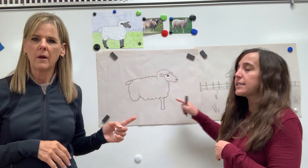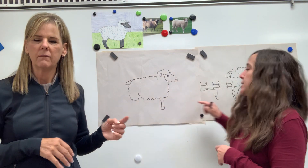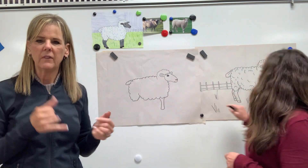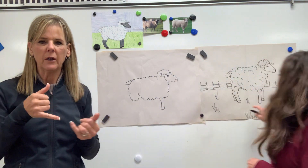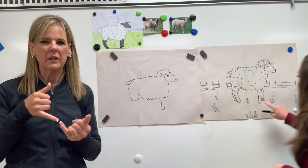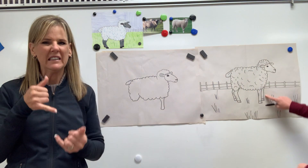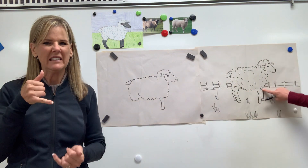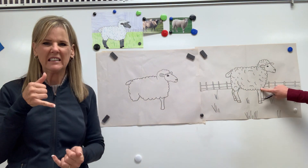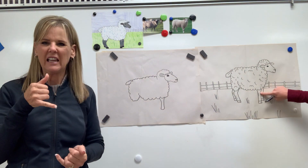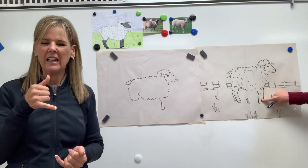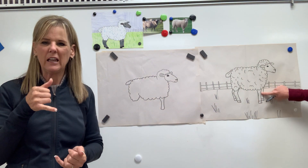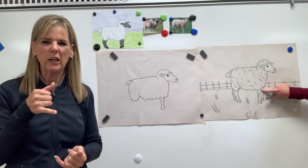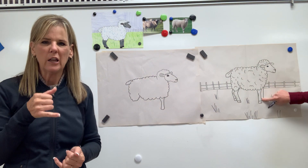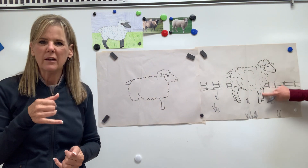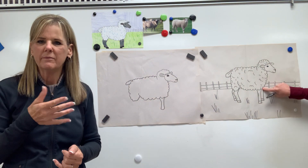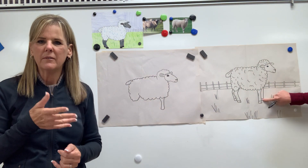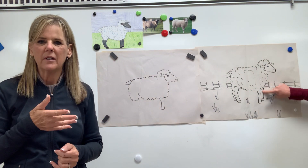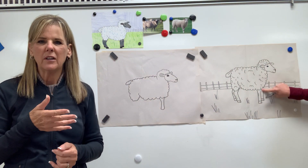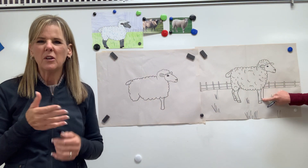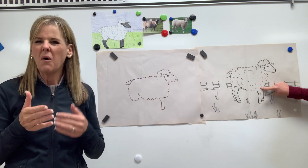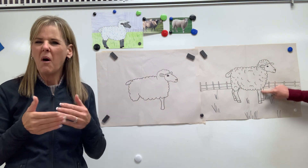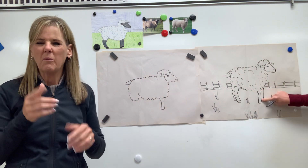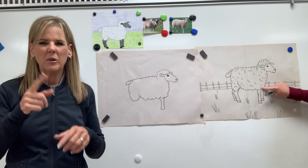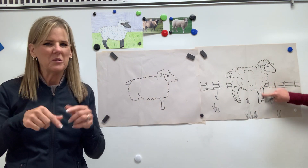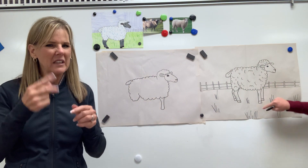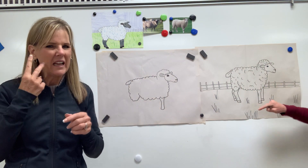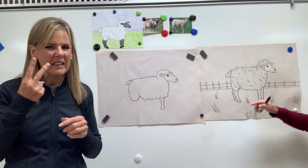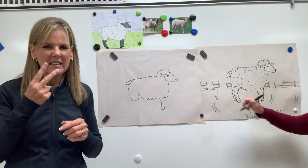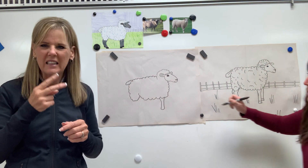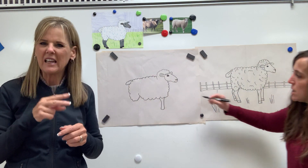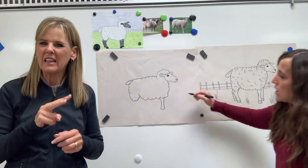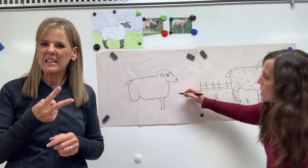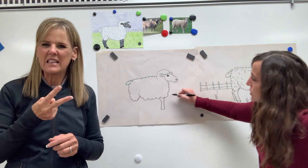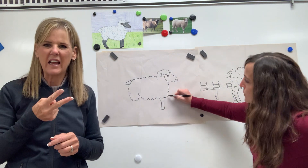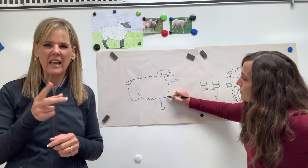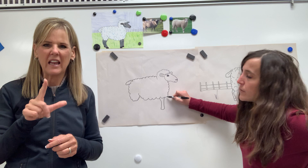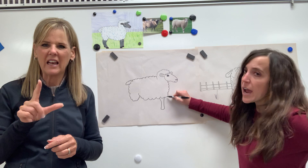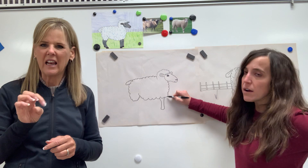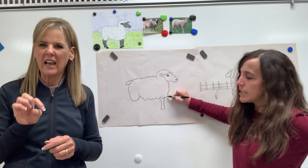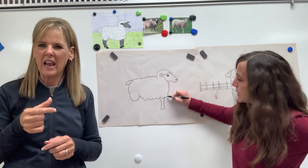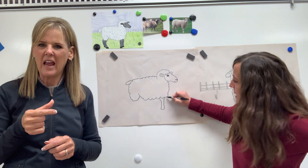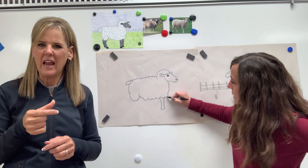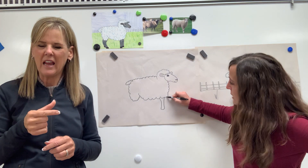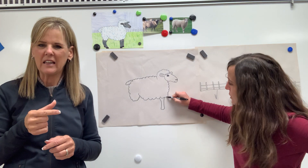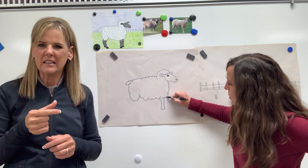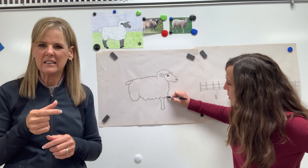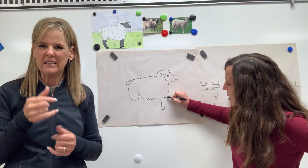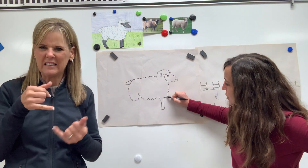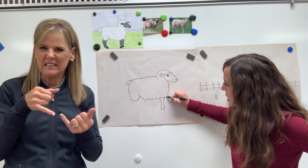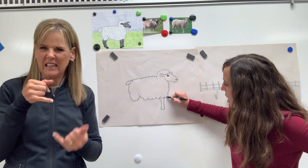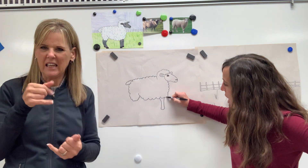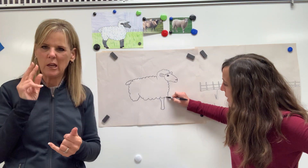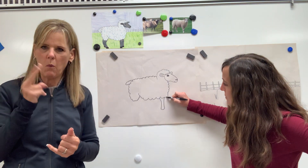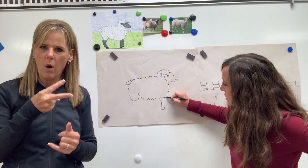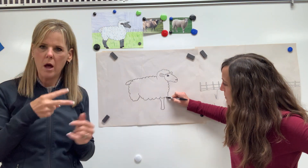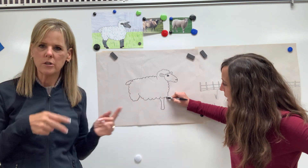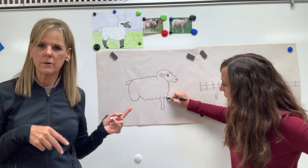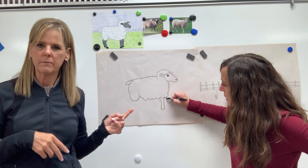this. You barely see the second leg. You barely see it. So very skinny next to it, watch. I'm gonna make